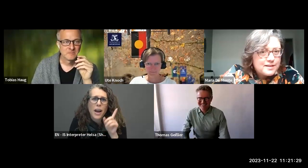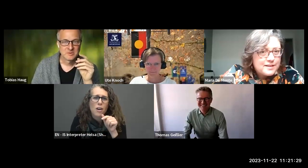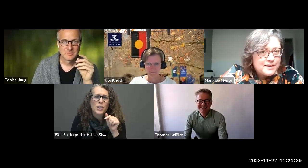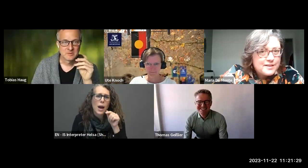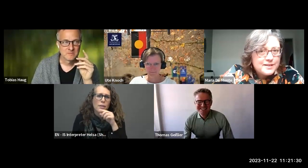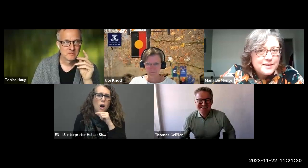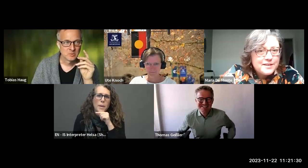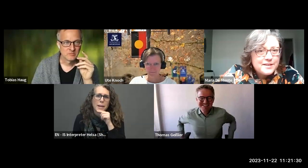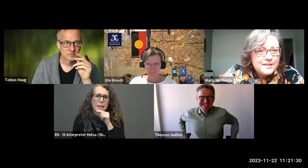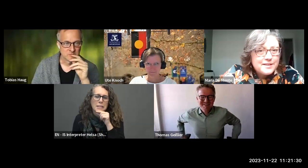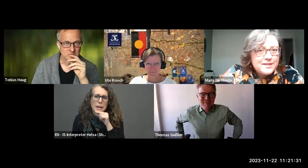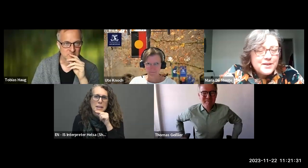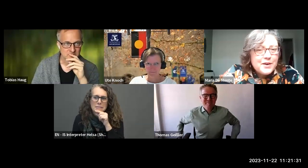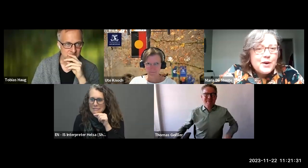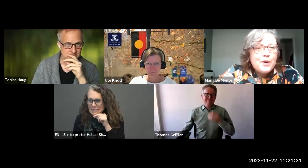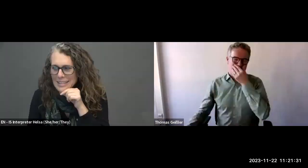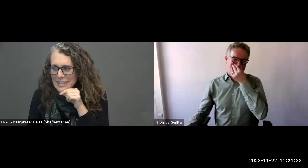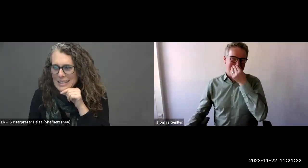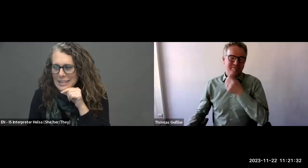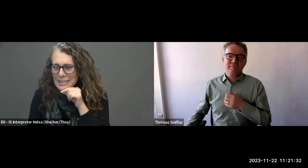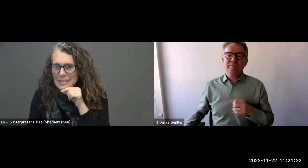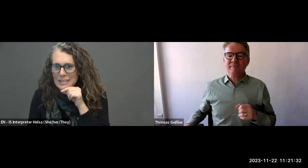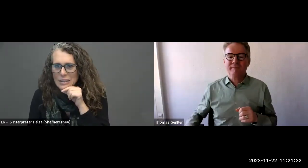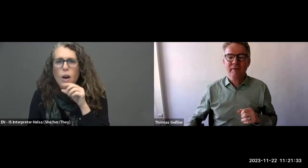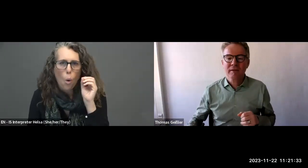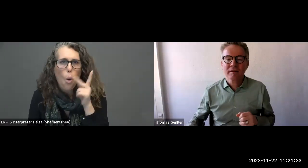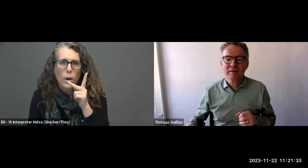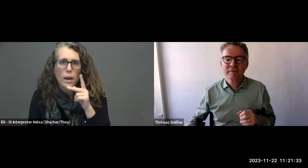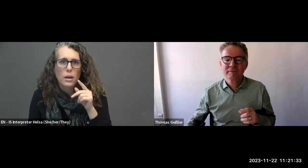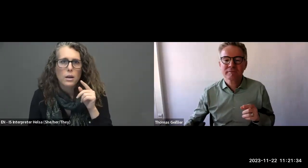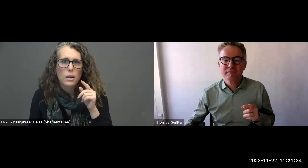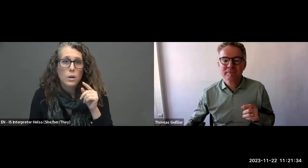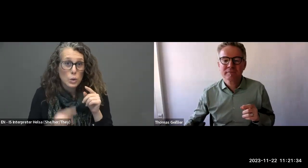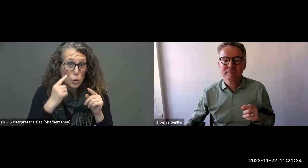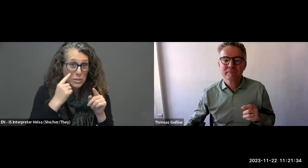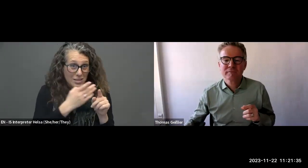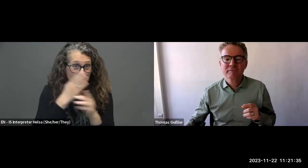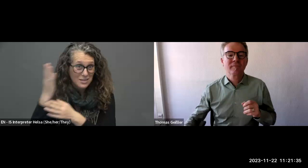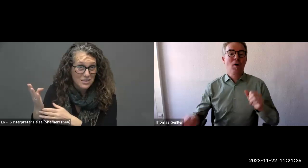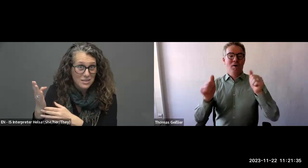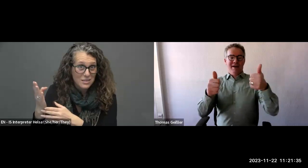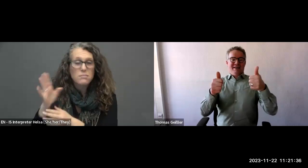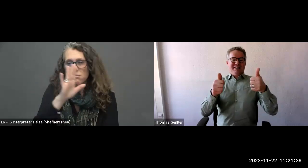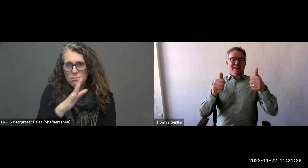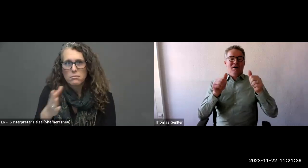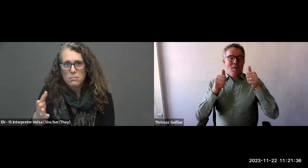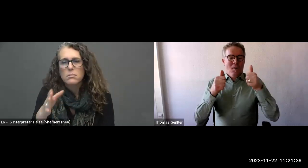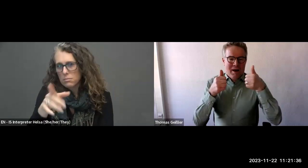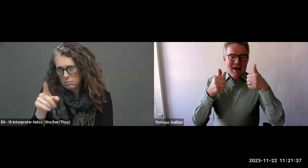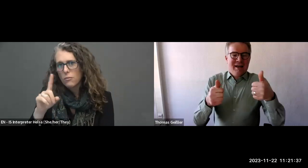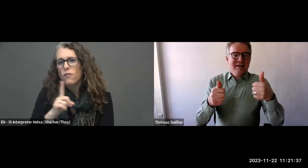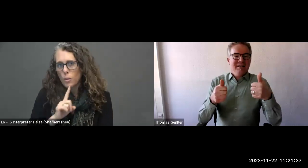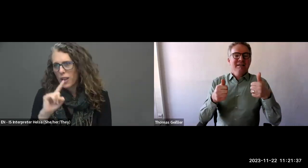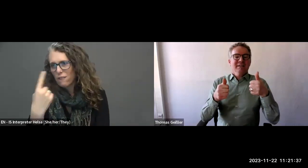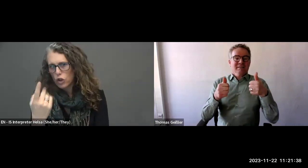but I also have a comment I'd like to make. Okay, Tobias, so should I give okay. So Thomas,